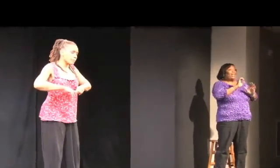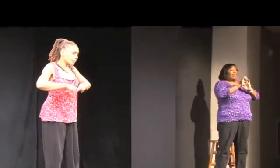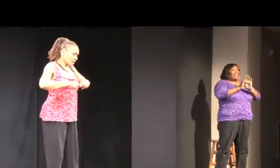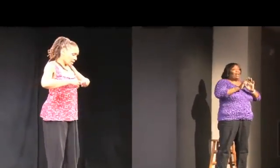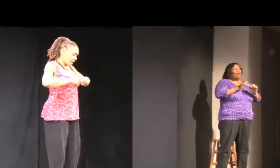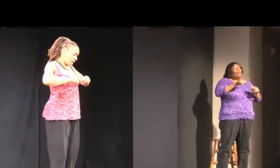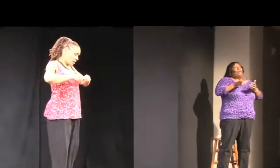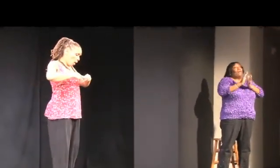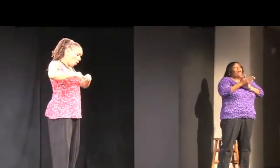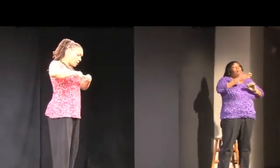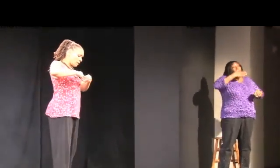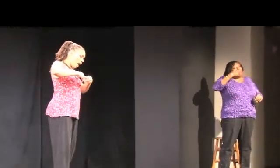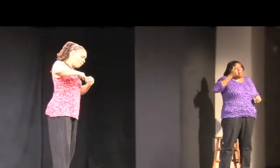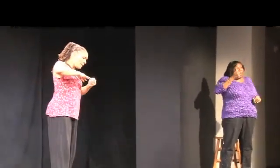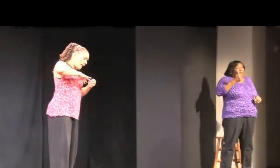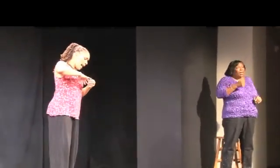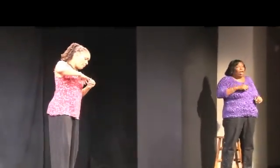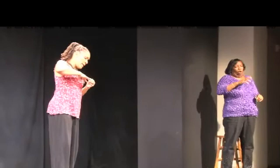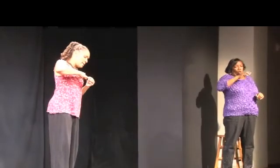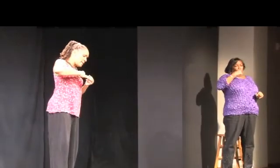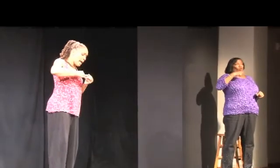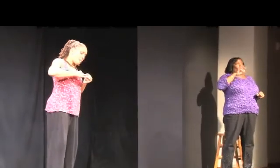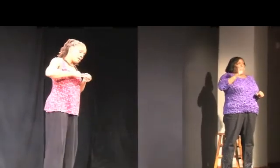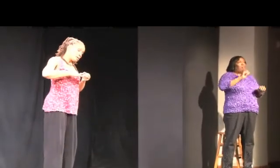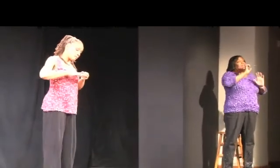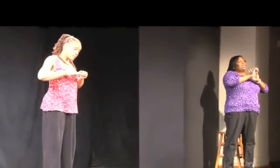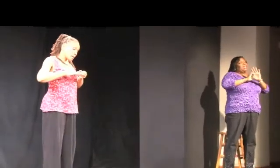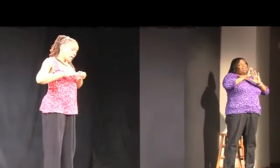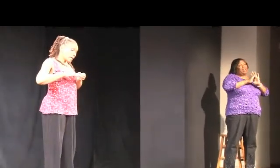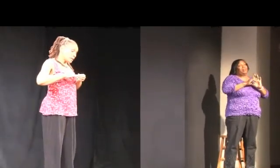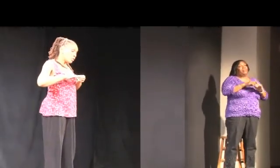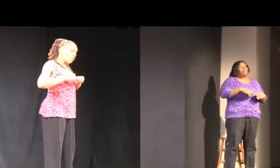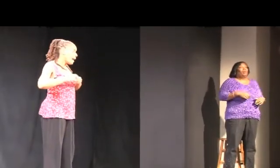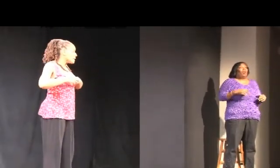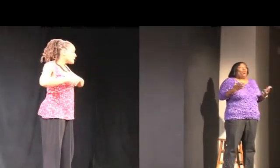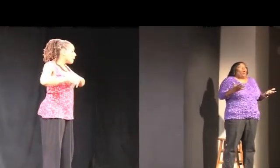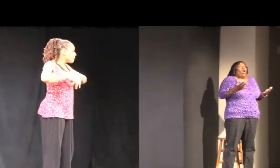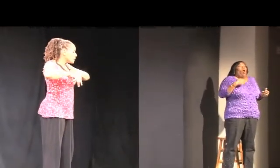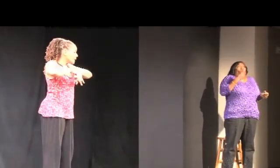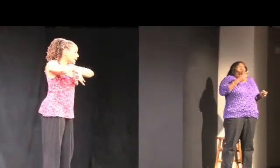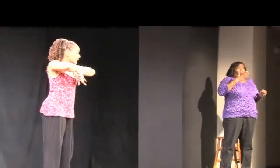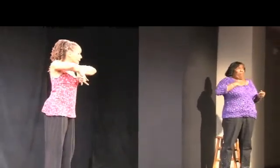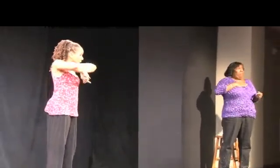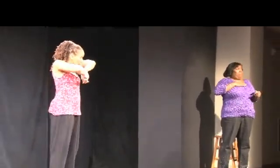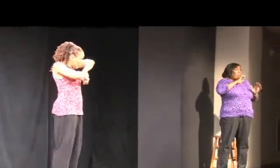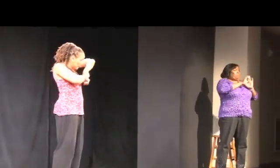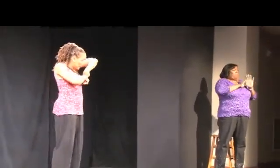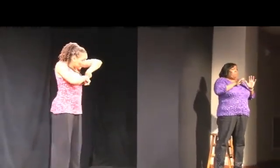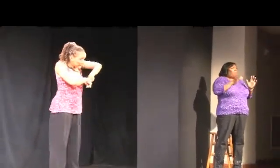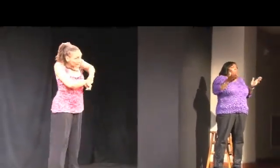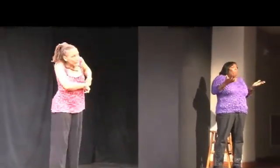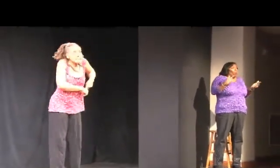better, and the oldest always got to be the sample, then who my sample then?